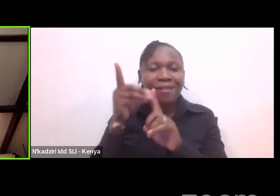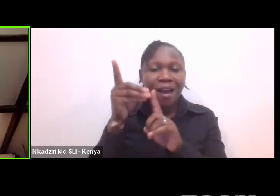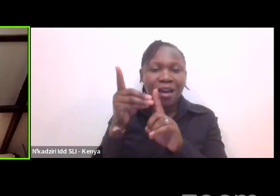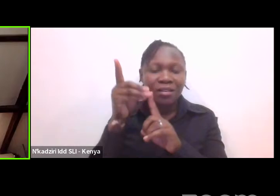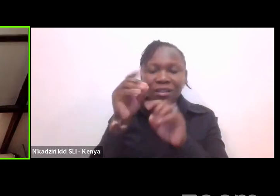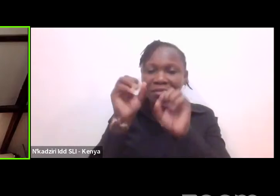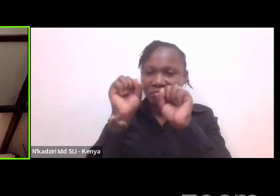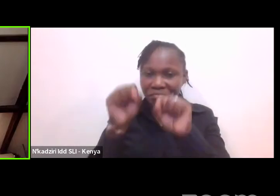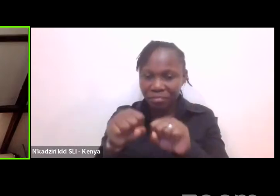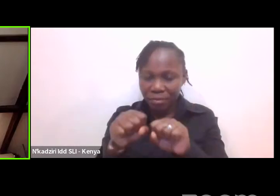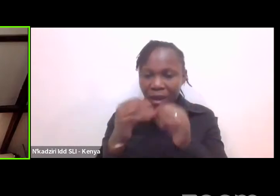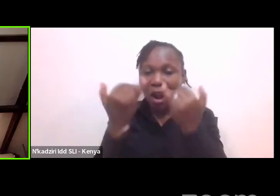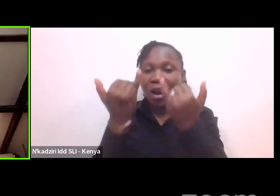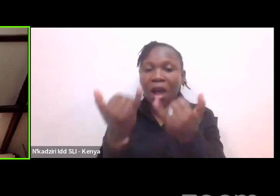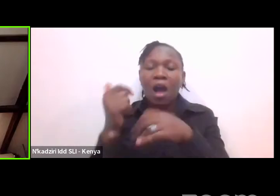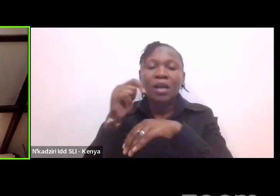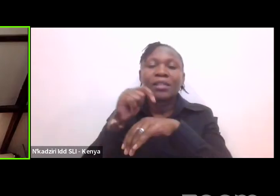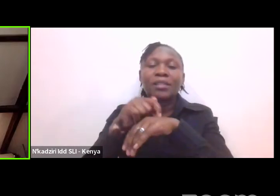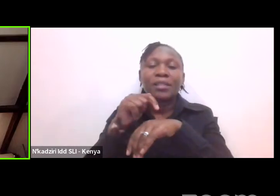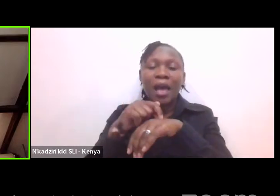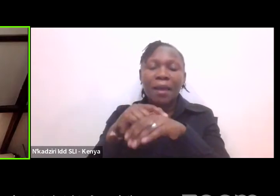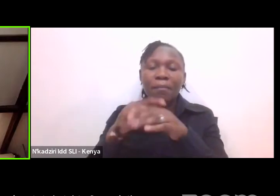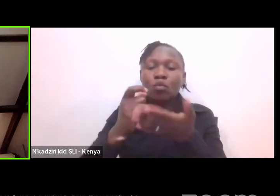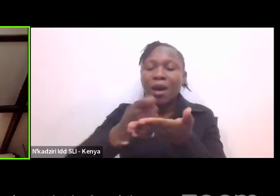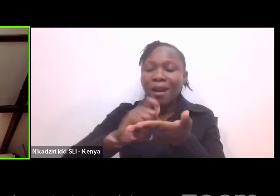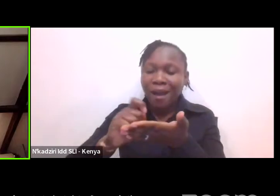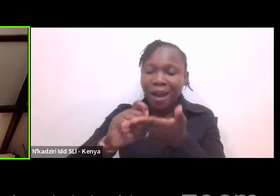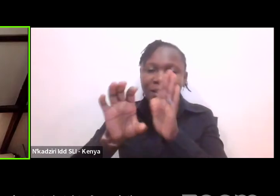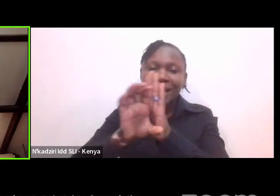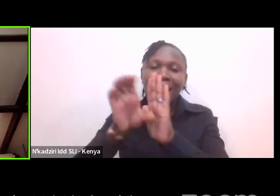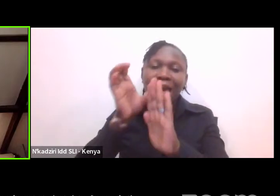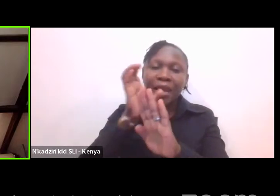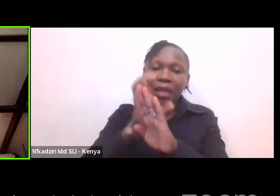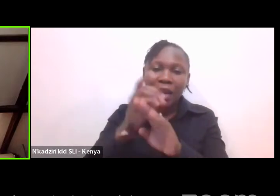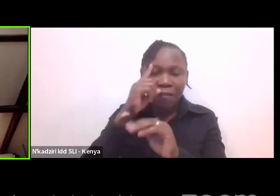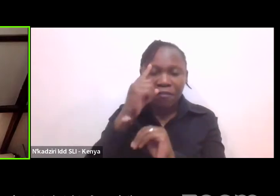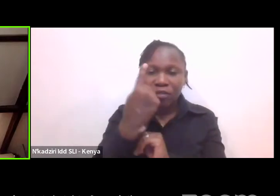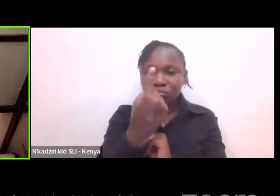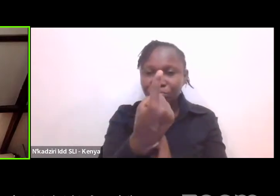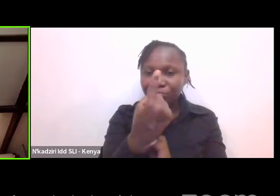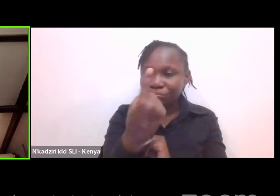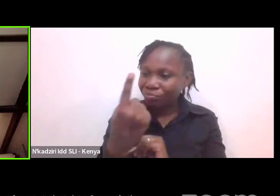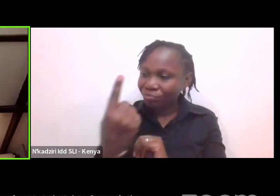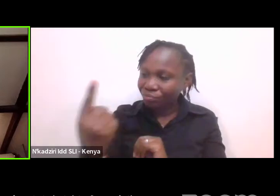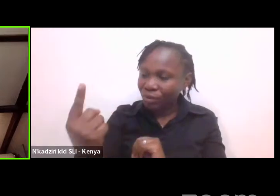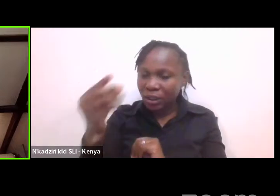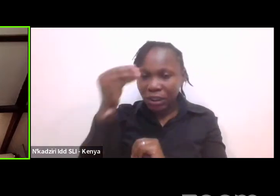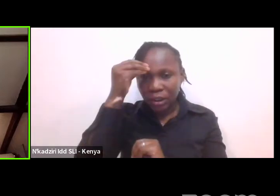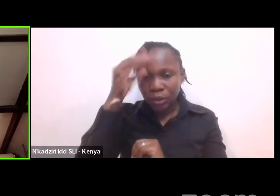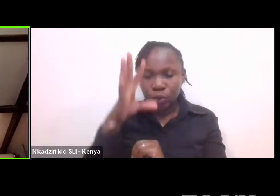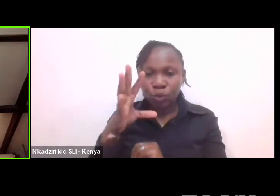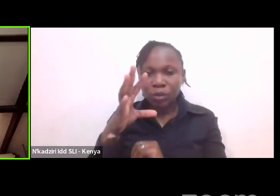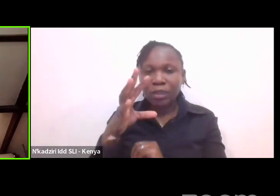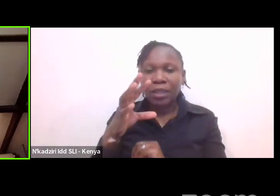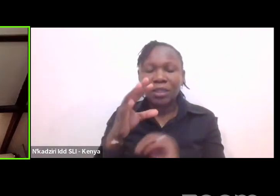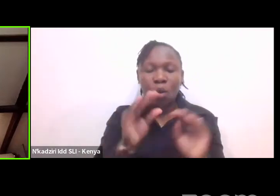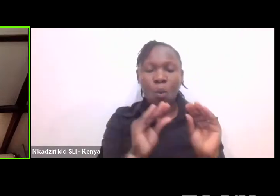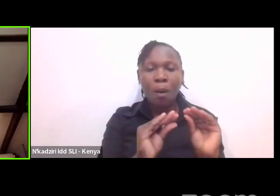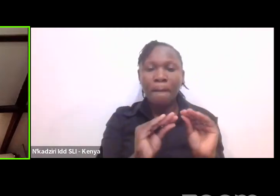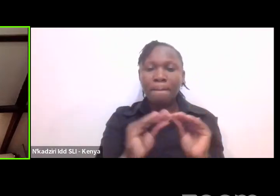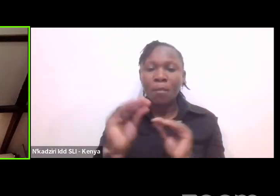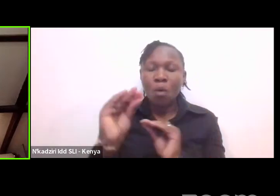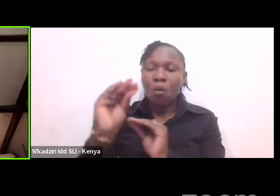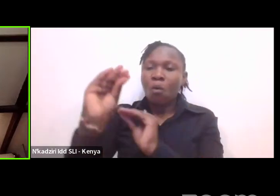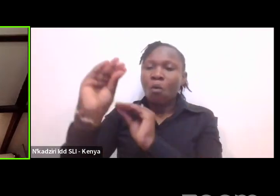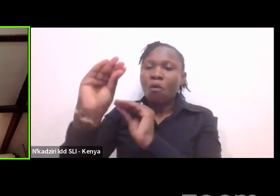to create the curriculum that will take each student from where they are to where they can be.